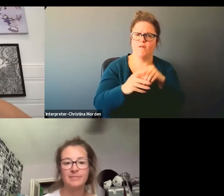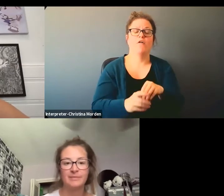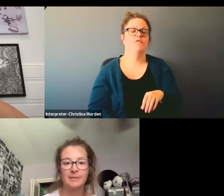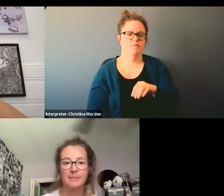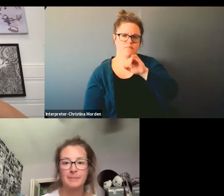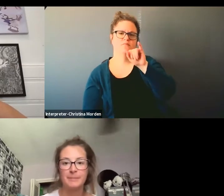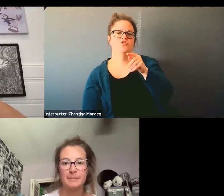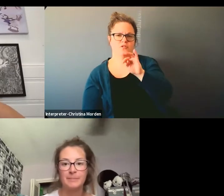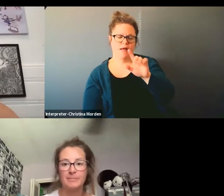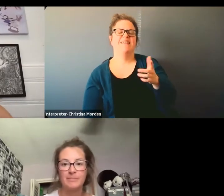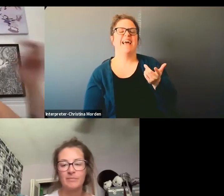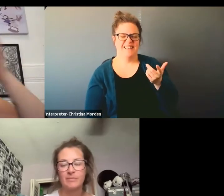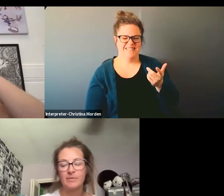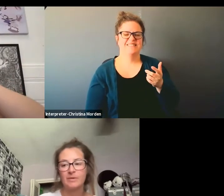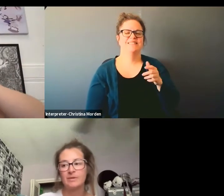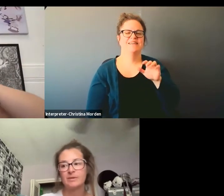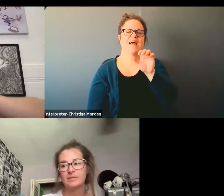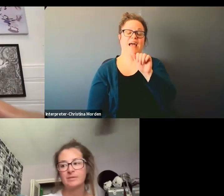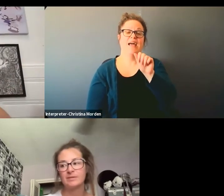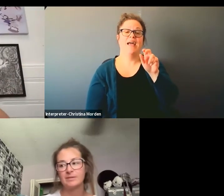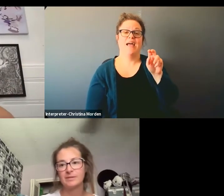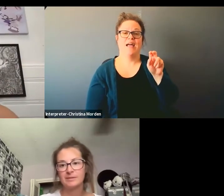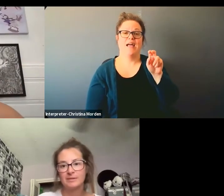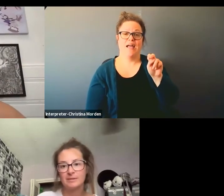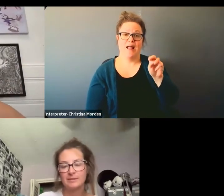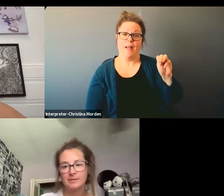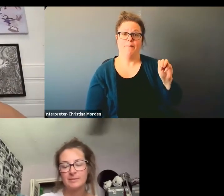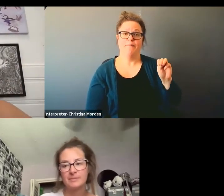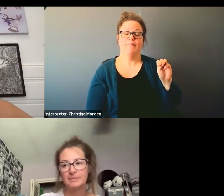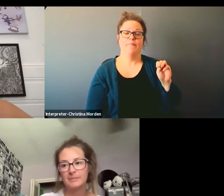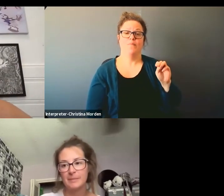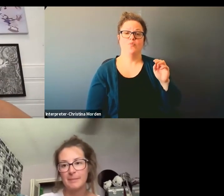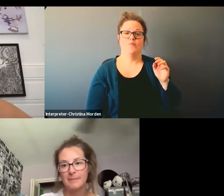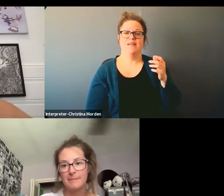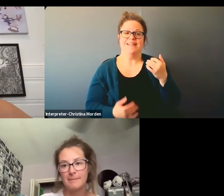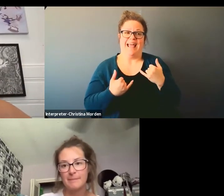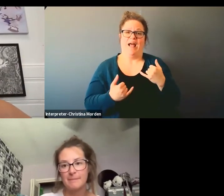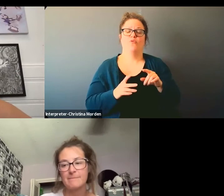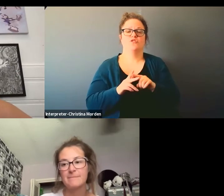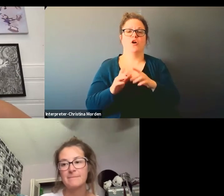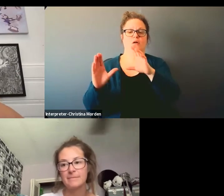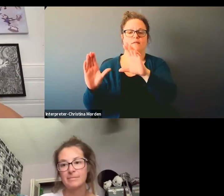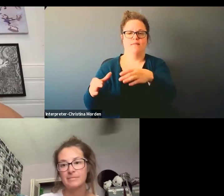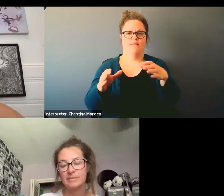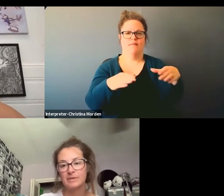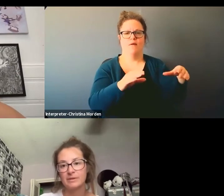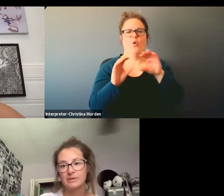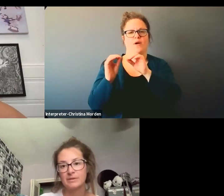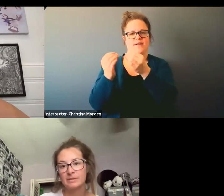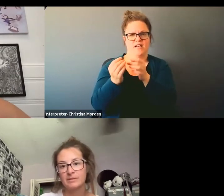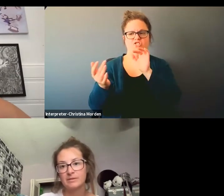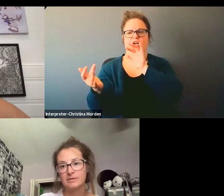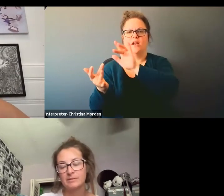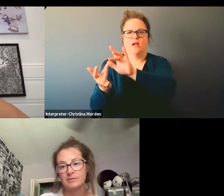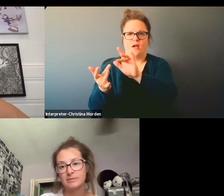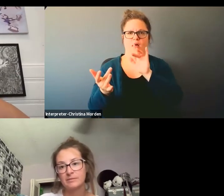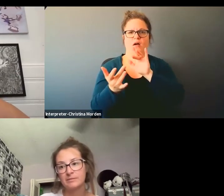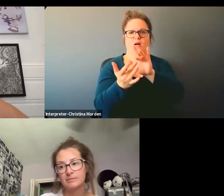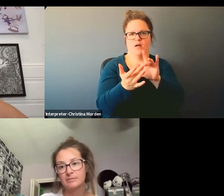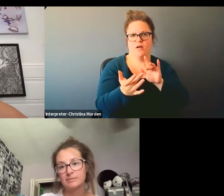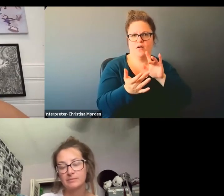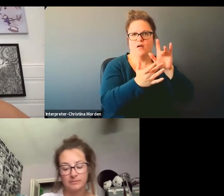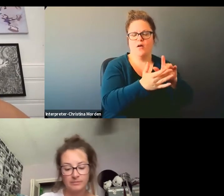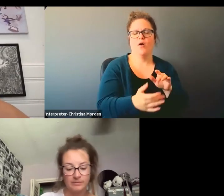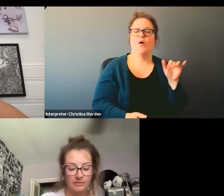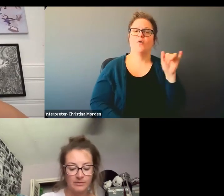we're just in the process right now of reaching out to different disability organizations. We're also going to be putting out a call on